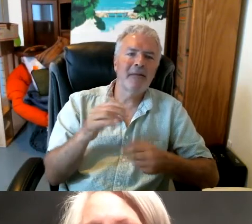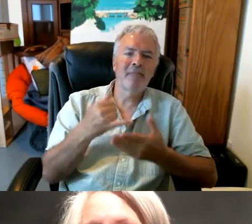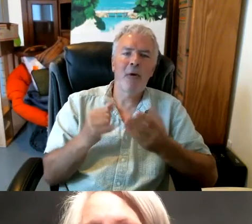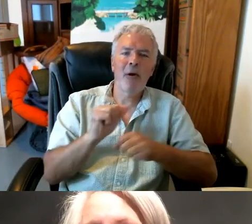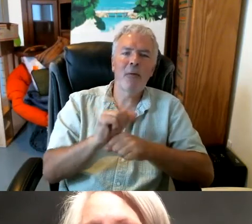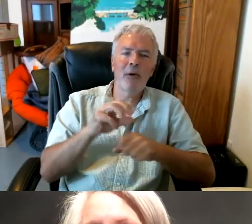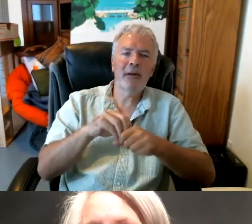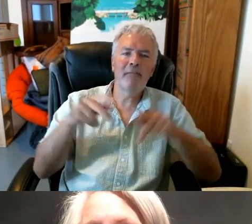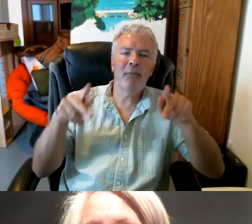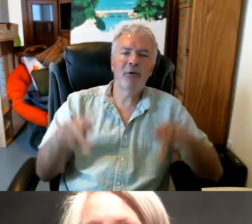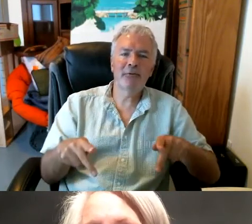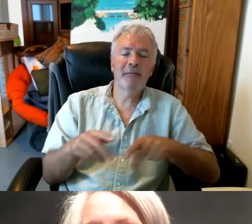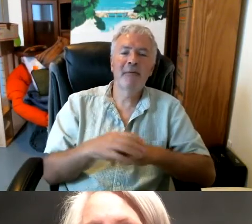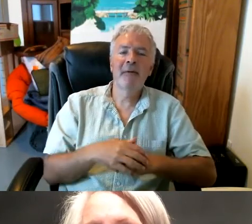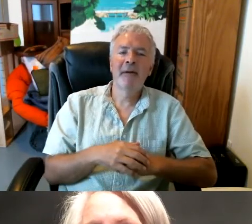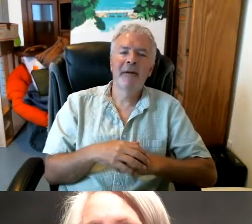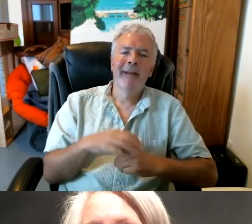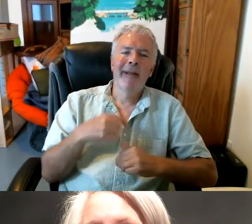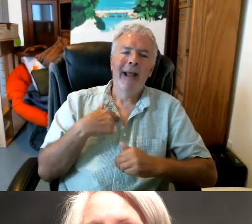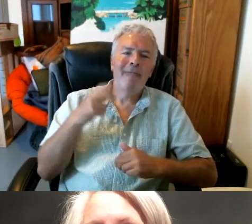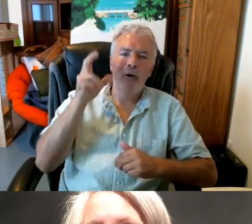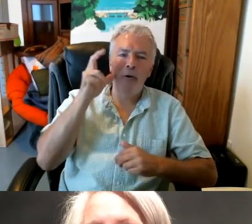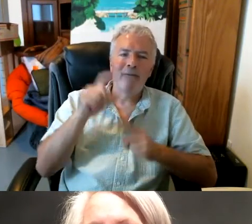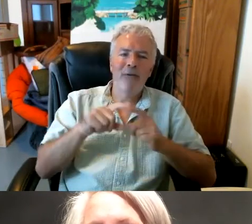experience Christine Sun Kim's work in person.